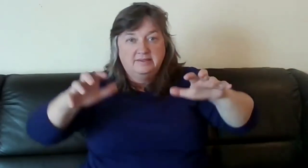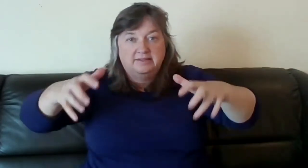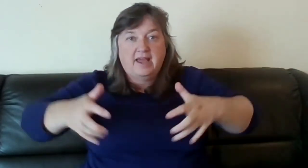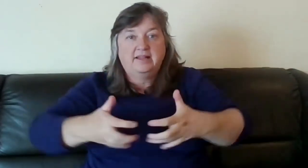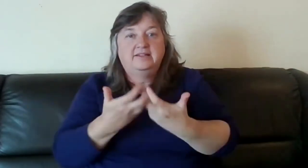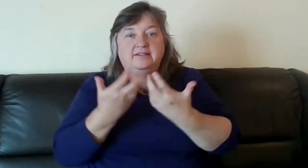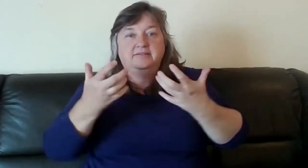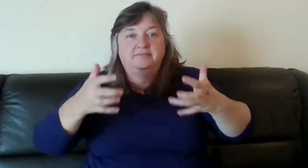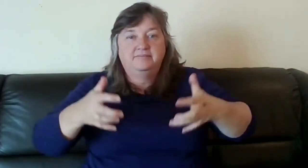Salad.